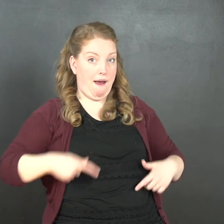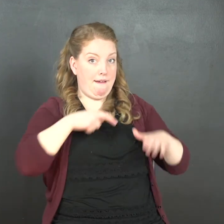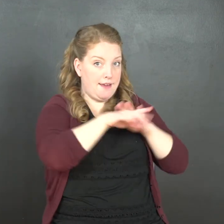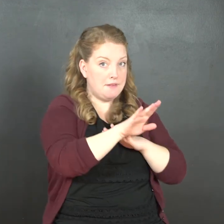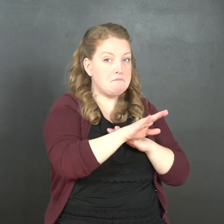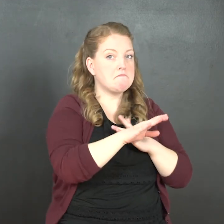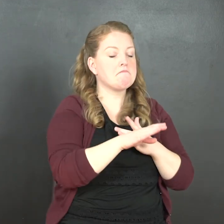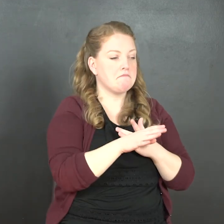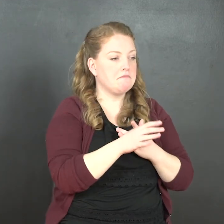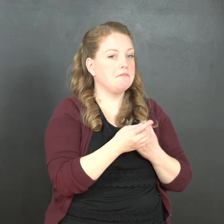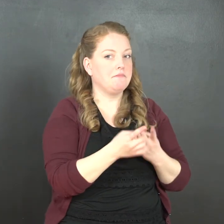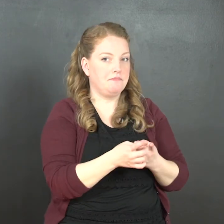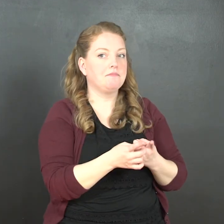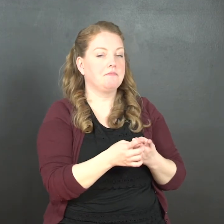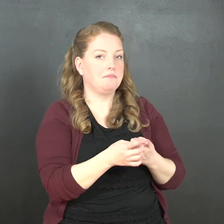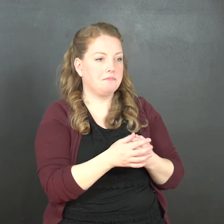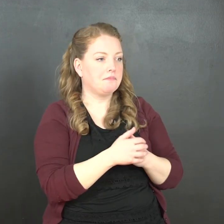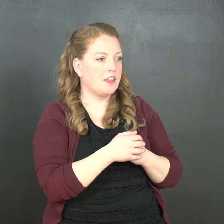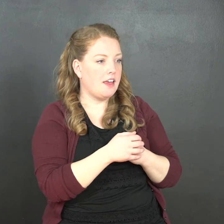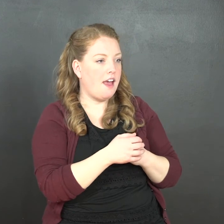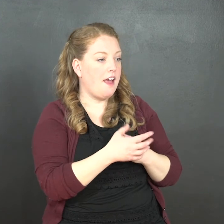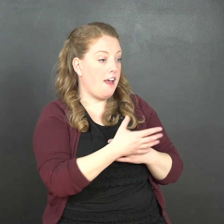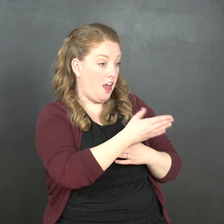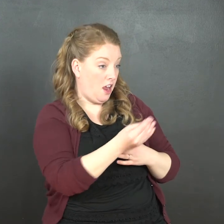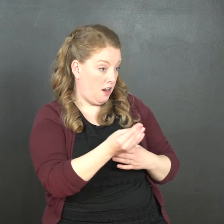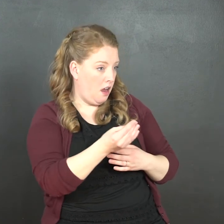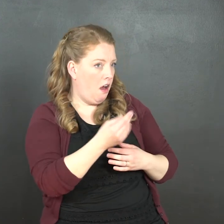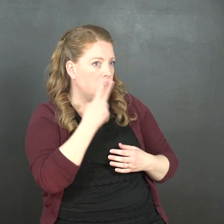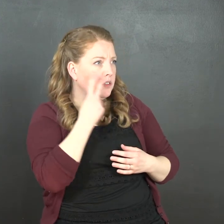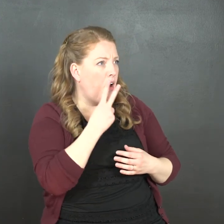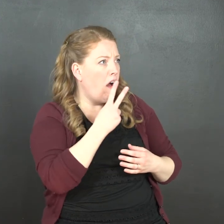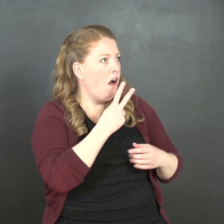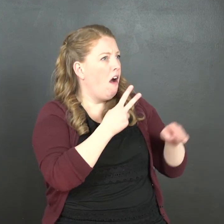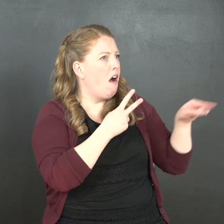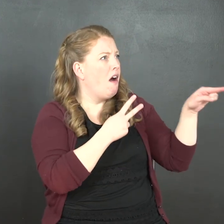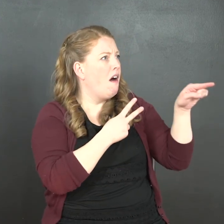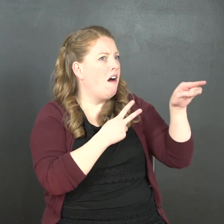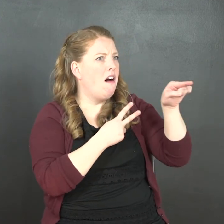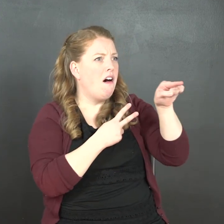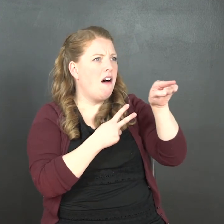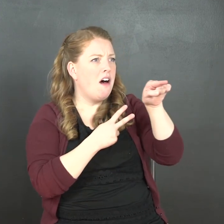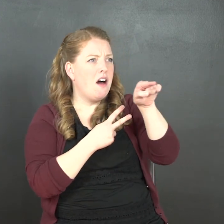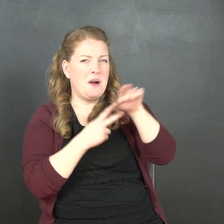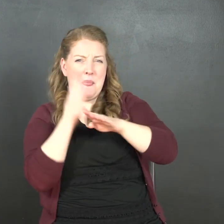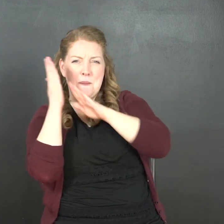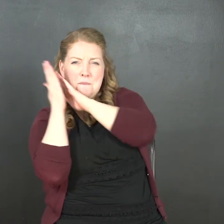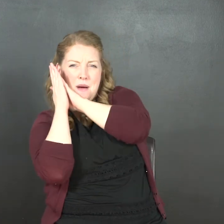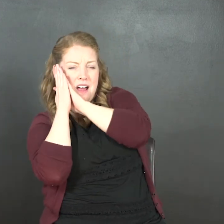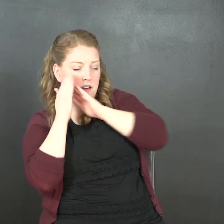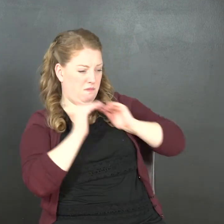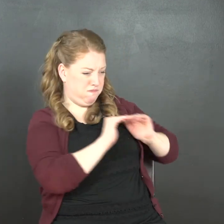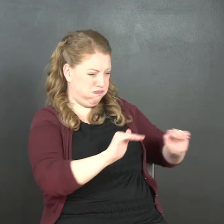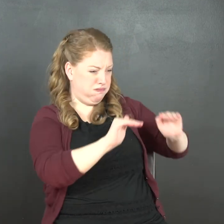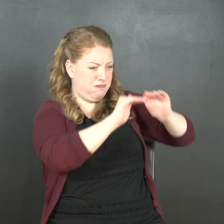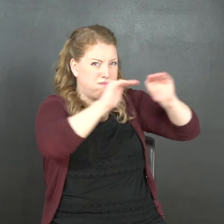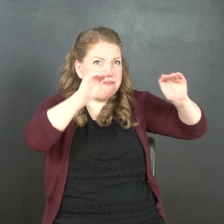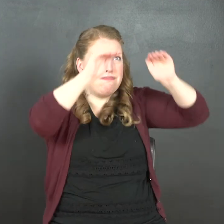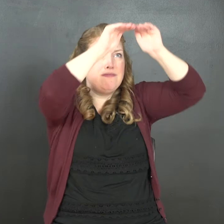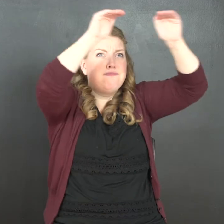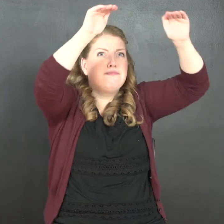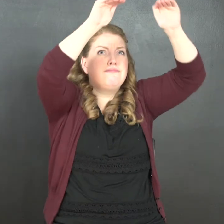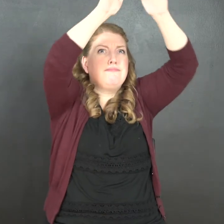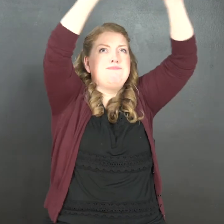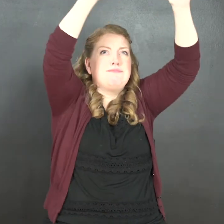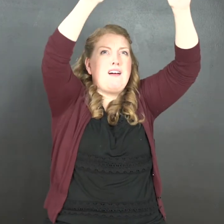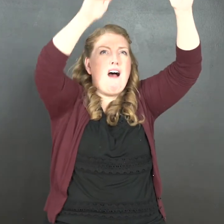of that camp. They're starving. And though they had been freed, they remained in their barracks. After all,